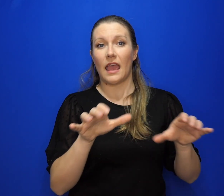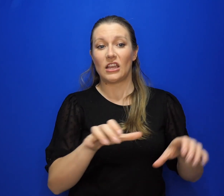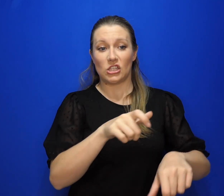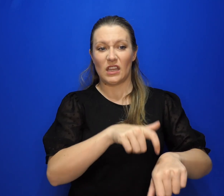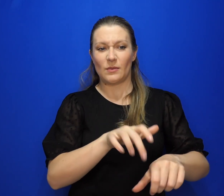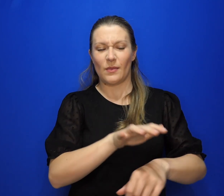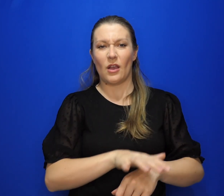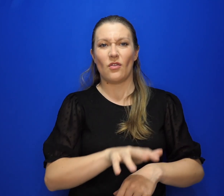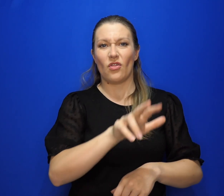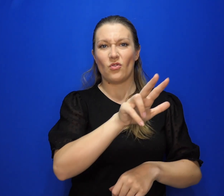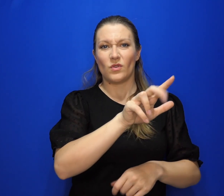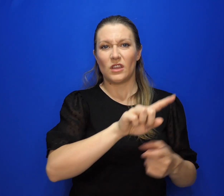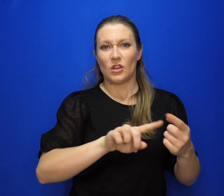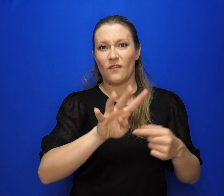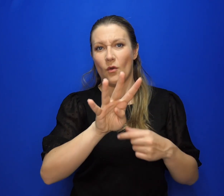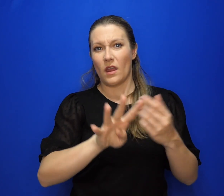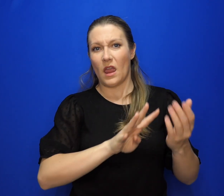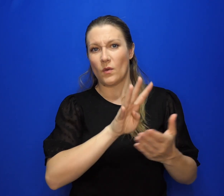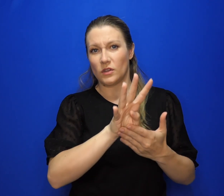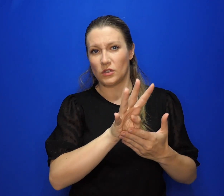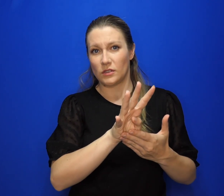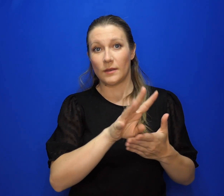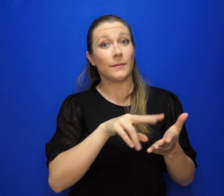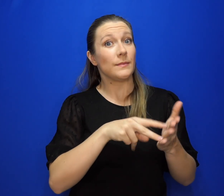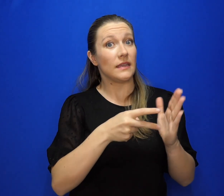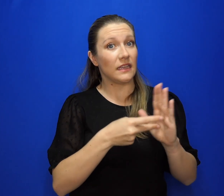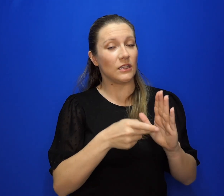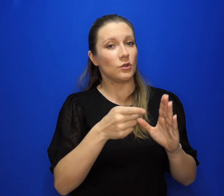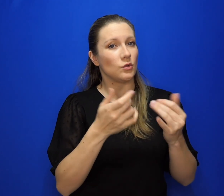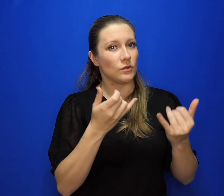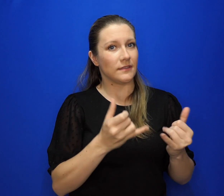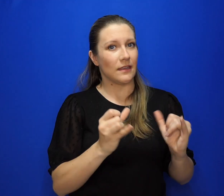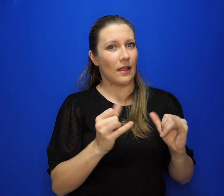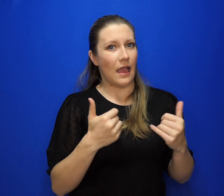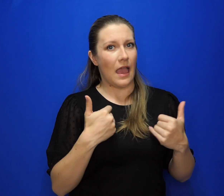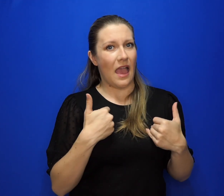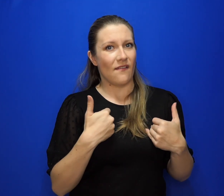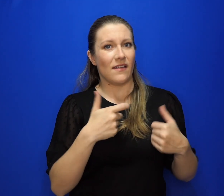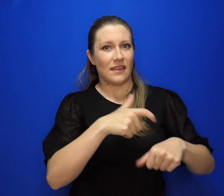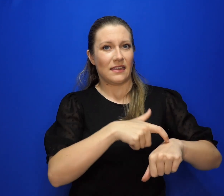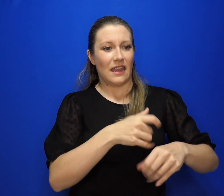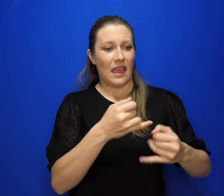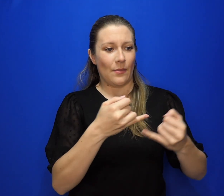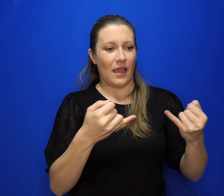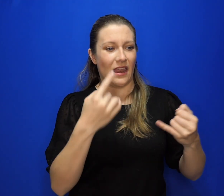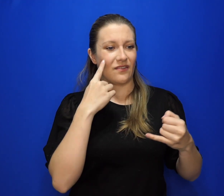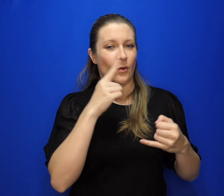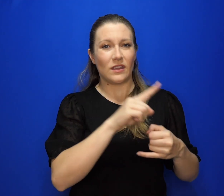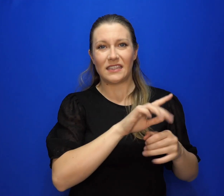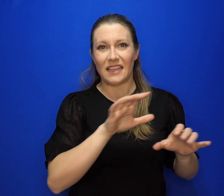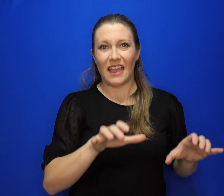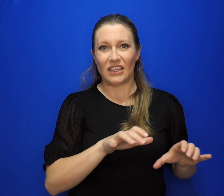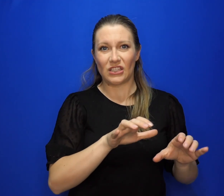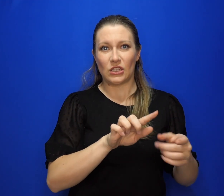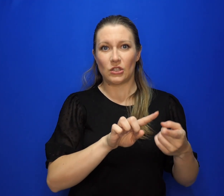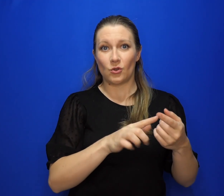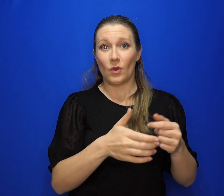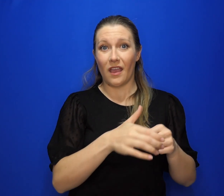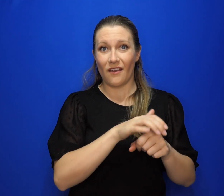about 3 to 4 hours. So you still have a timeline of its action to cover. That 100